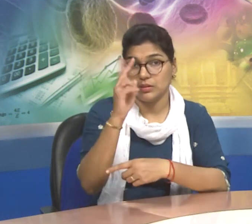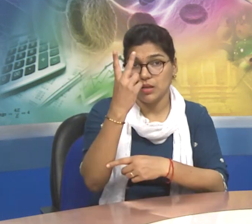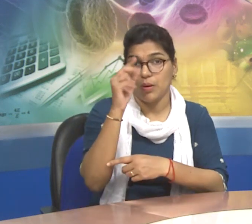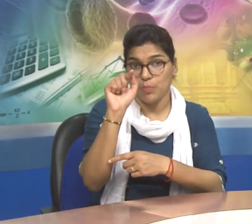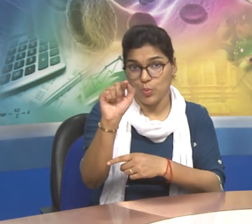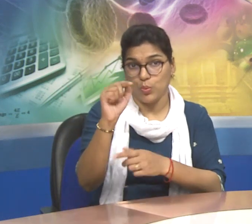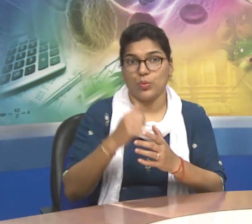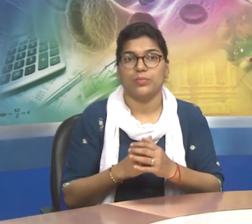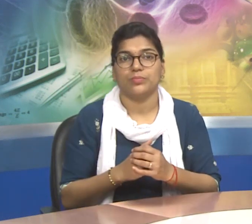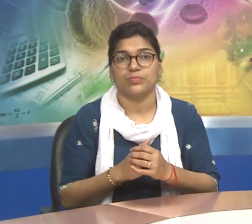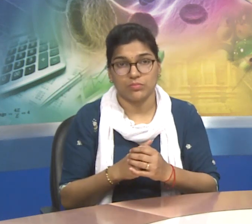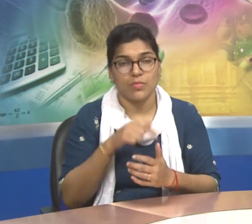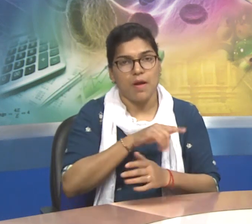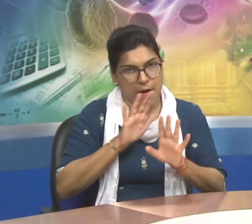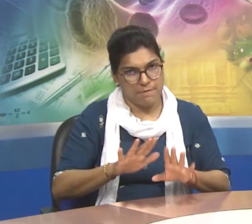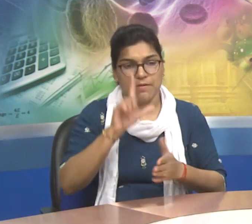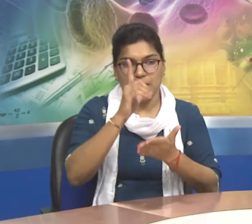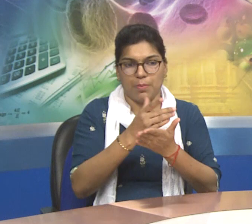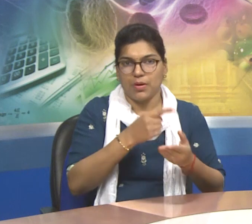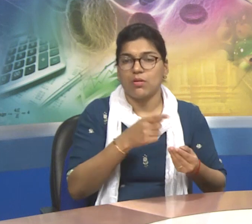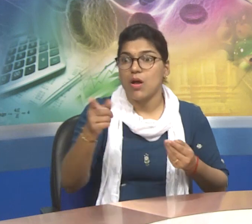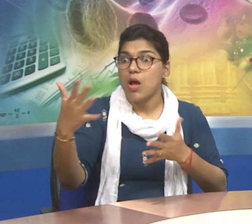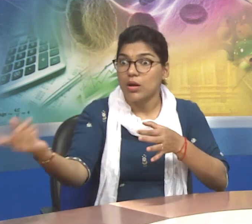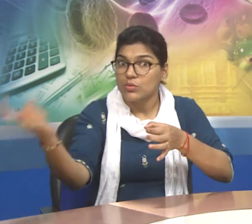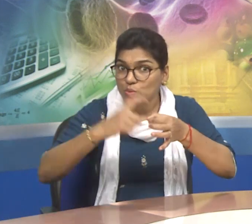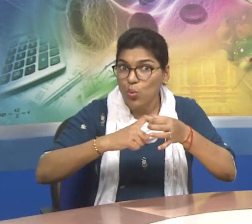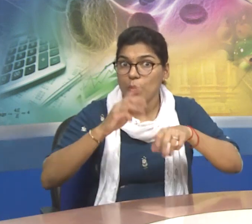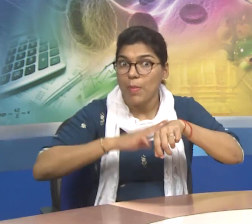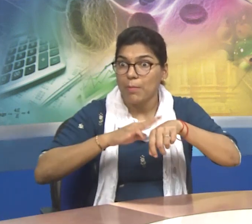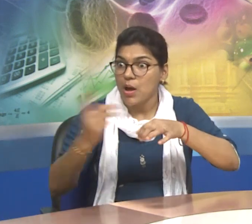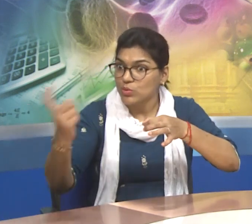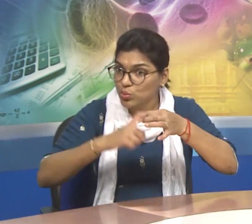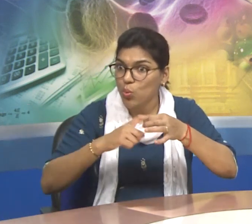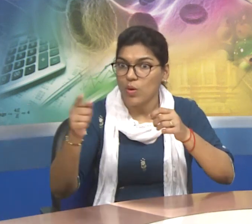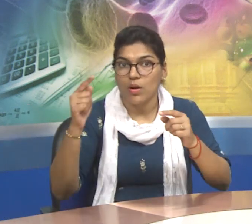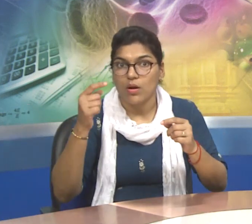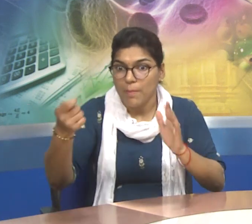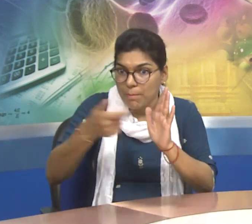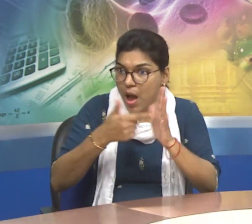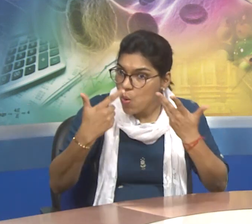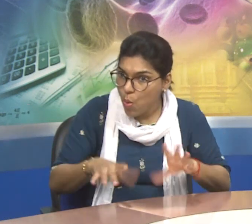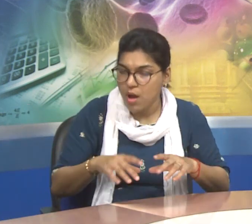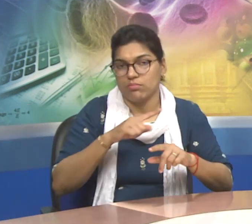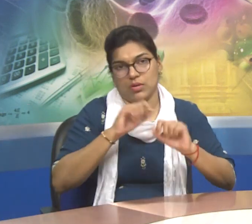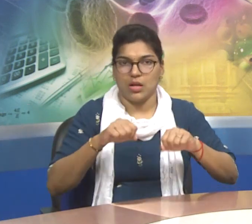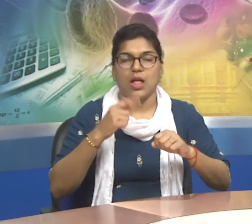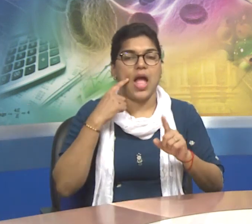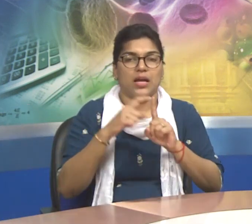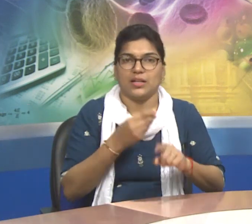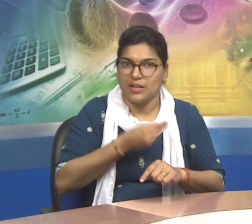A single unique number and password is provided to the member who can access